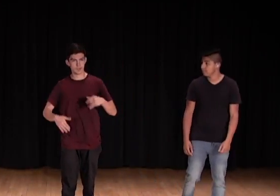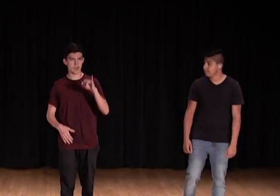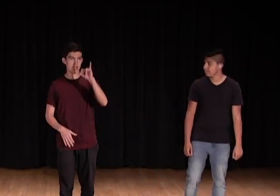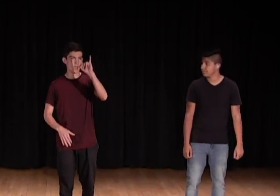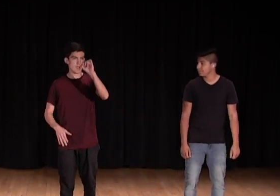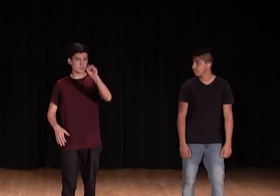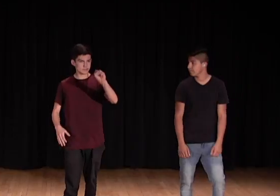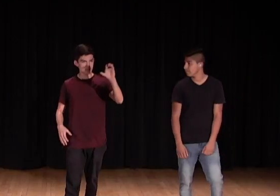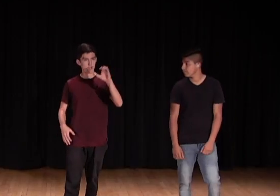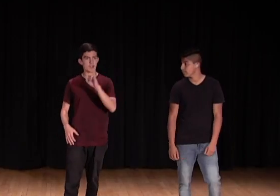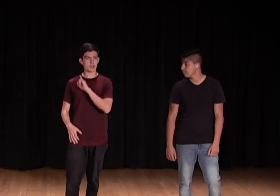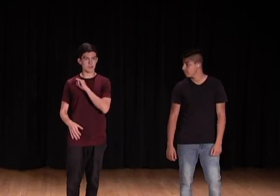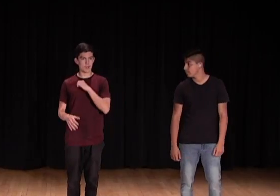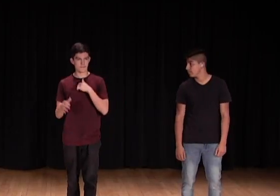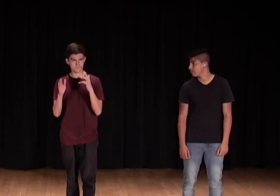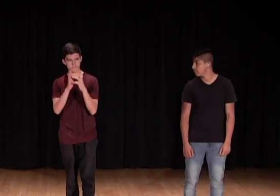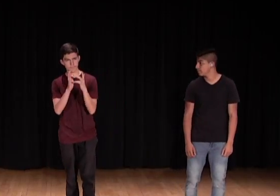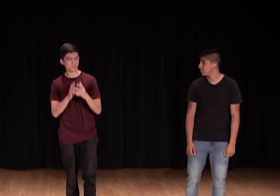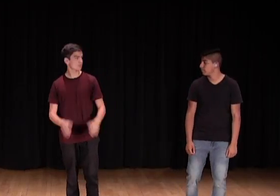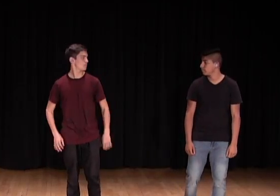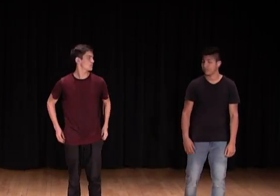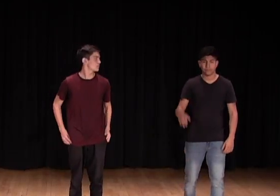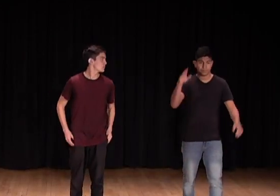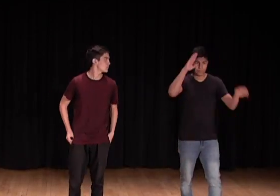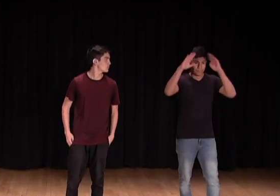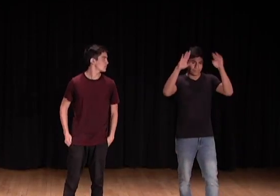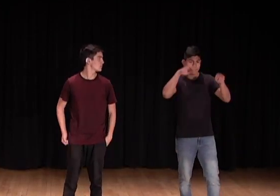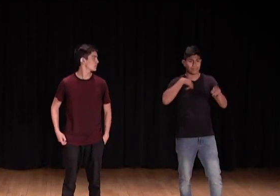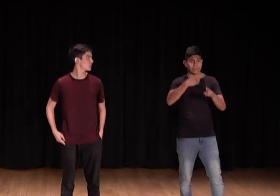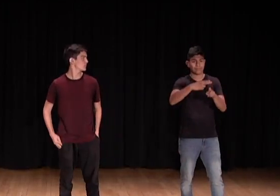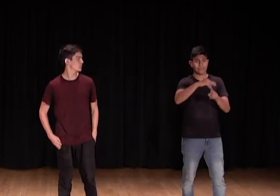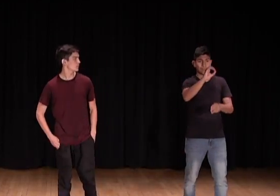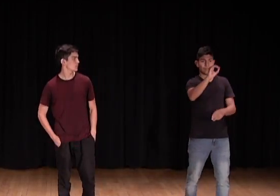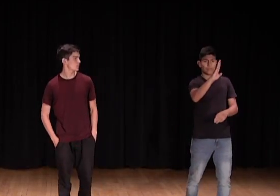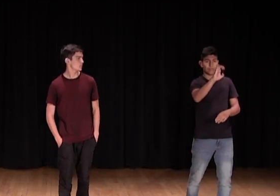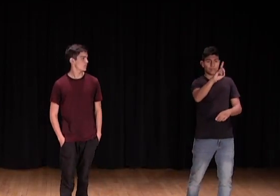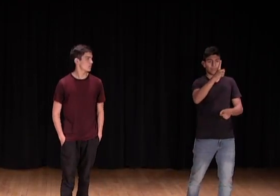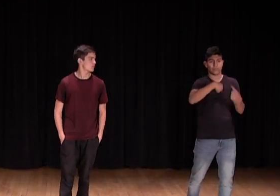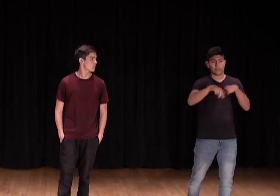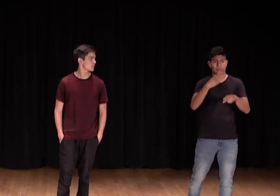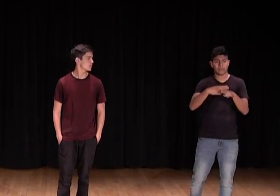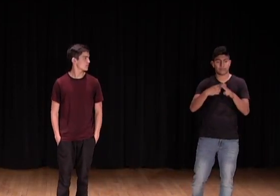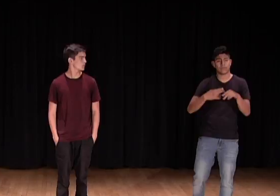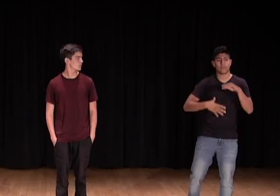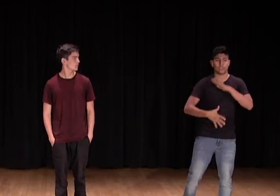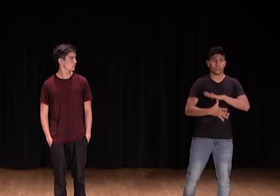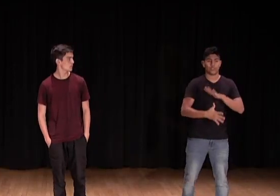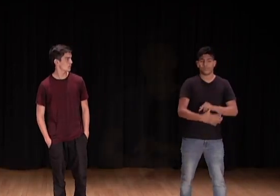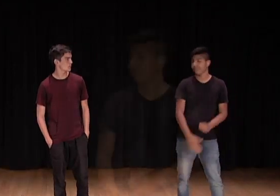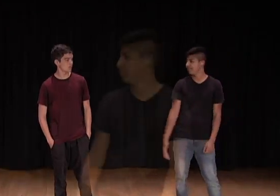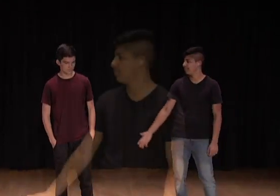Hello, I'm Isaac, and I'm a freshman. Hi, my name's Oben, and I'm a